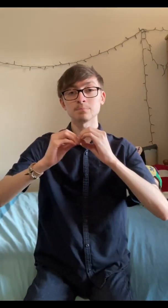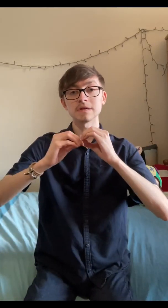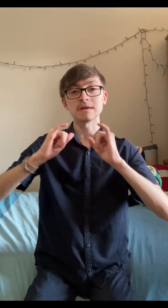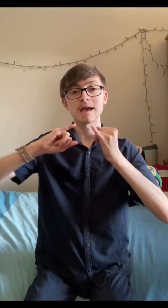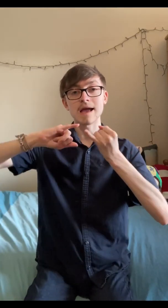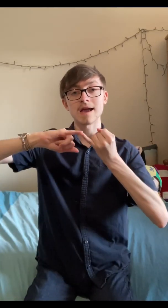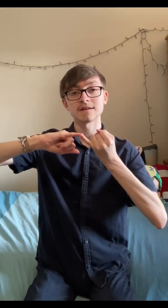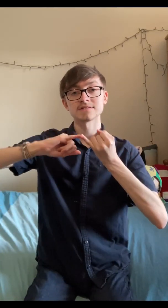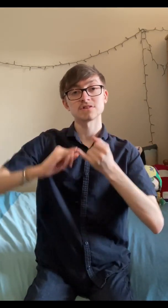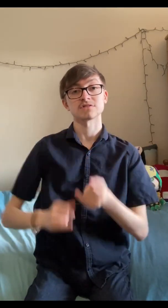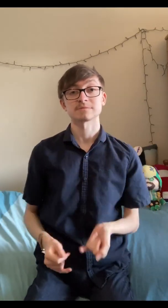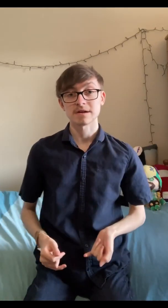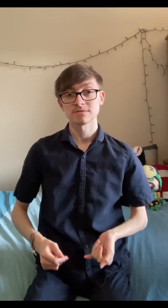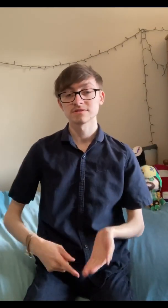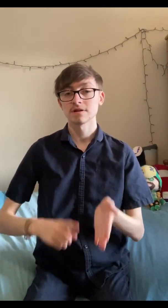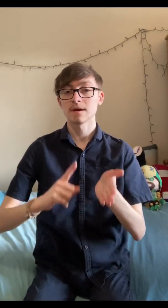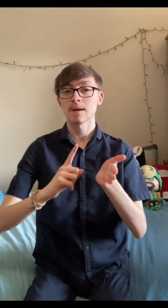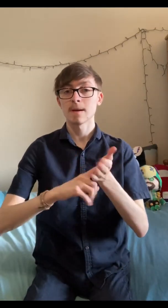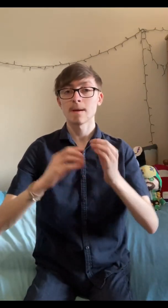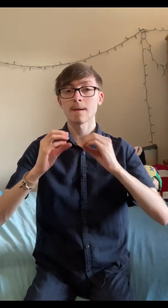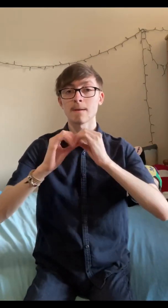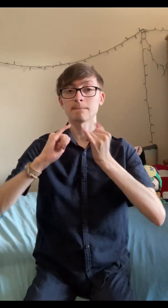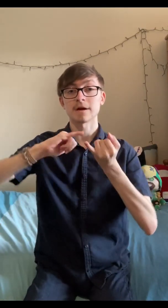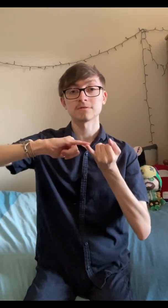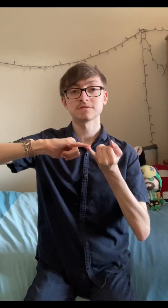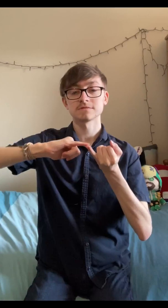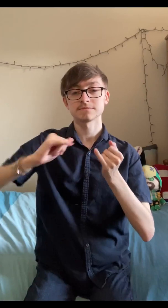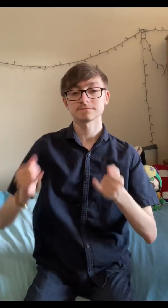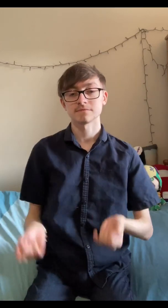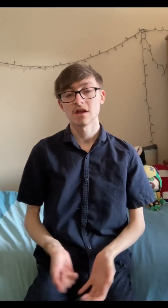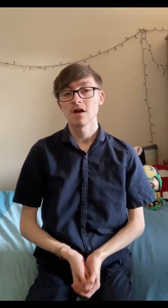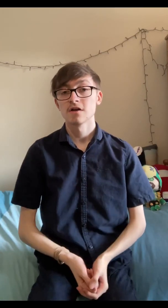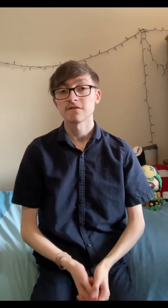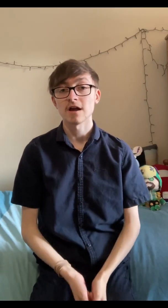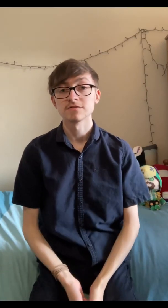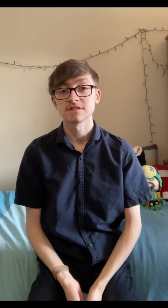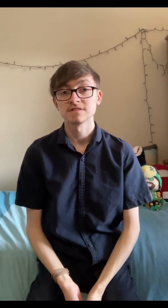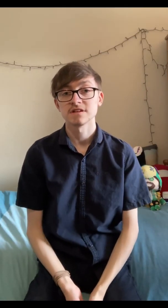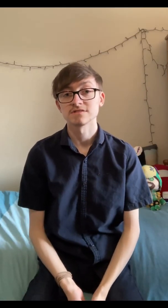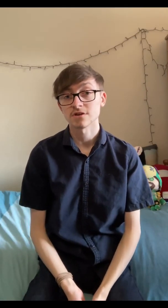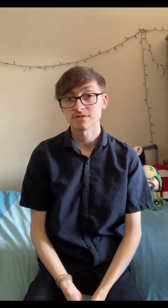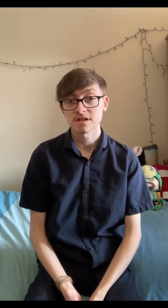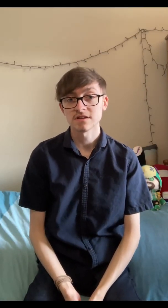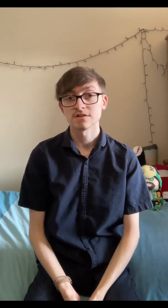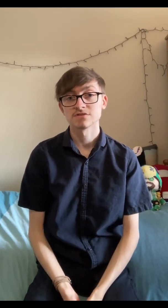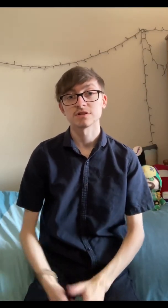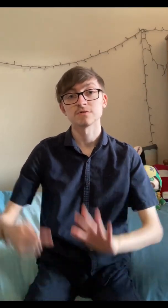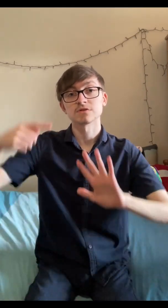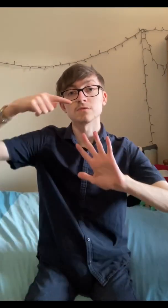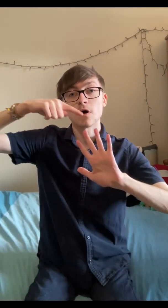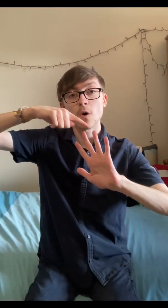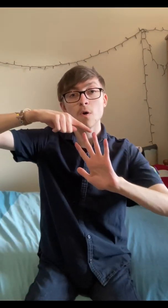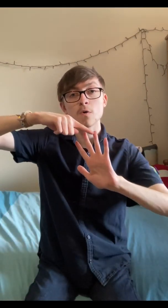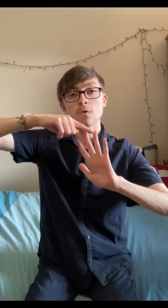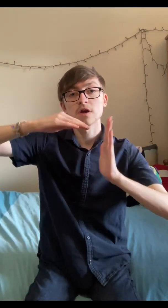LBS, so that's pounds, pounds. For ounces, it's OZ, so you do